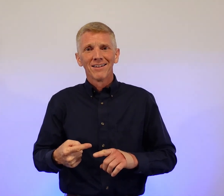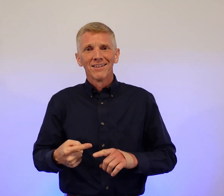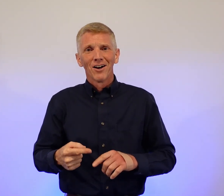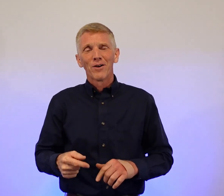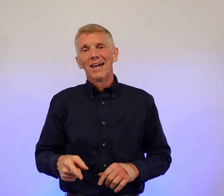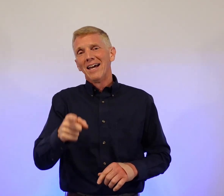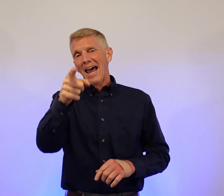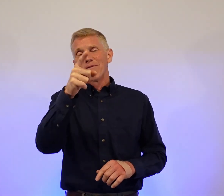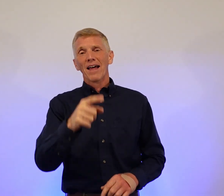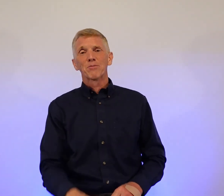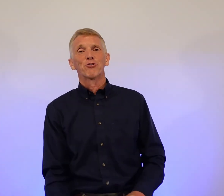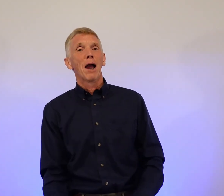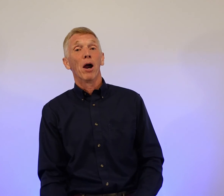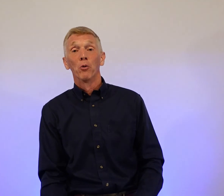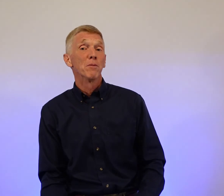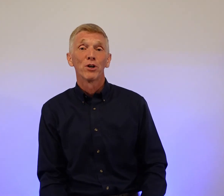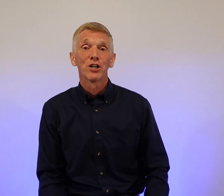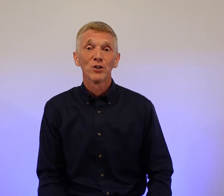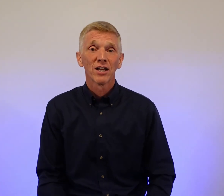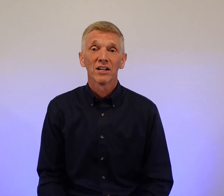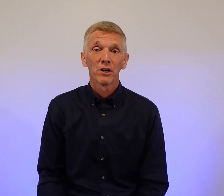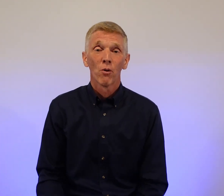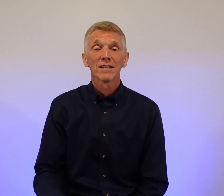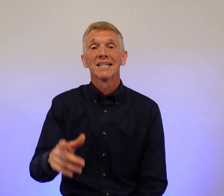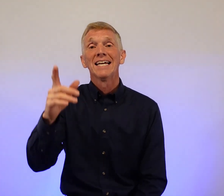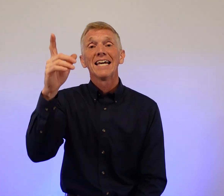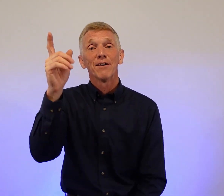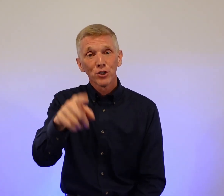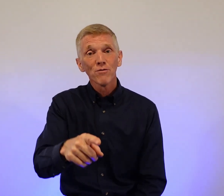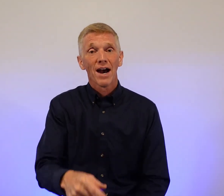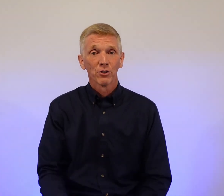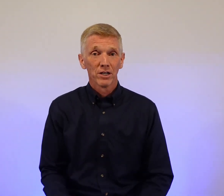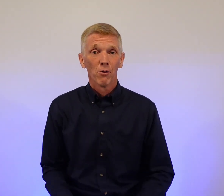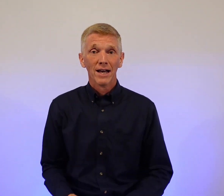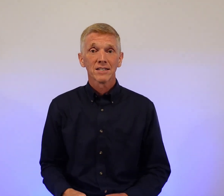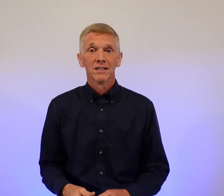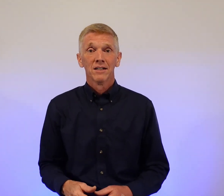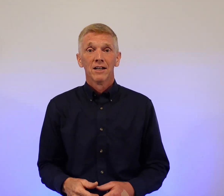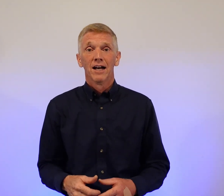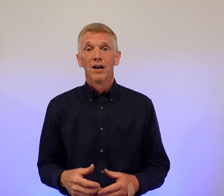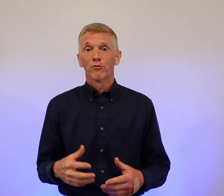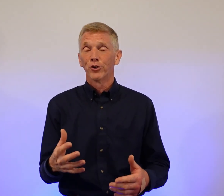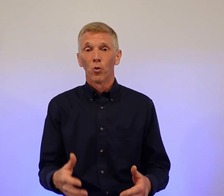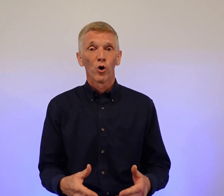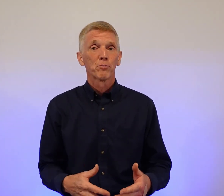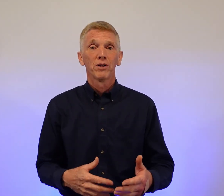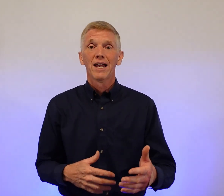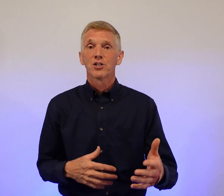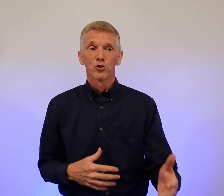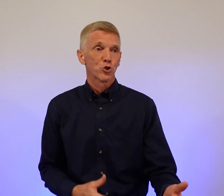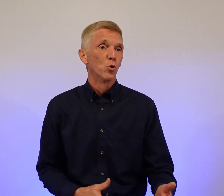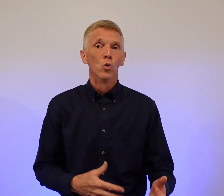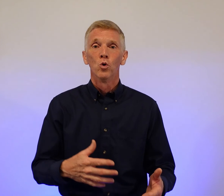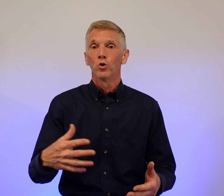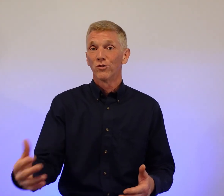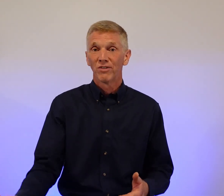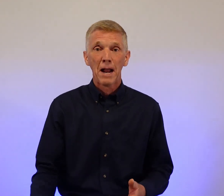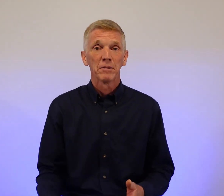that? Okay, hey, for that subscriber, I really appreciate you sending a request. If you've got a request, for your workplace or school or family or